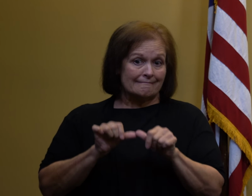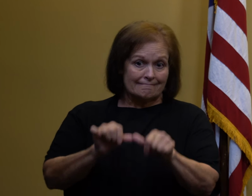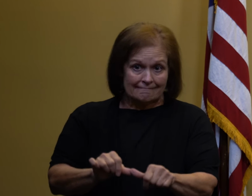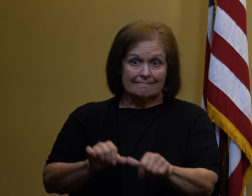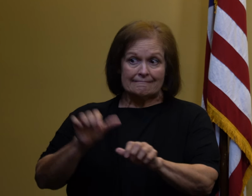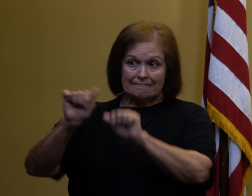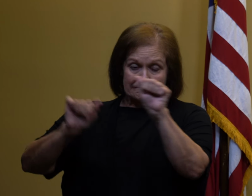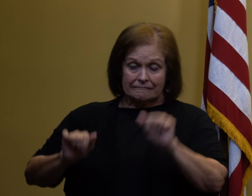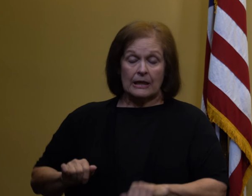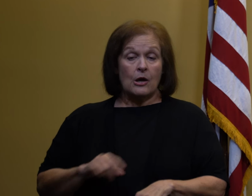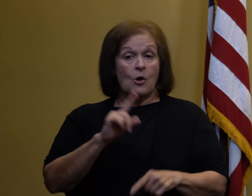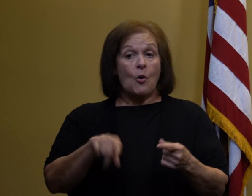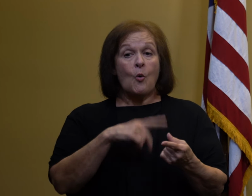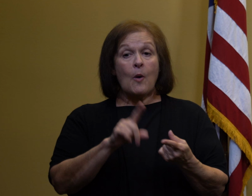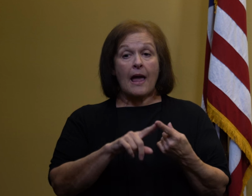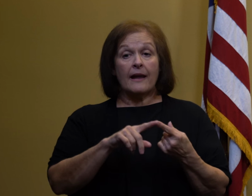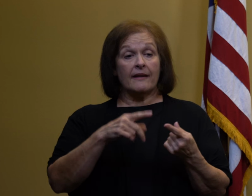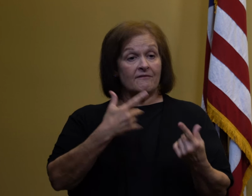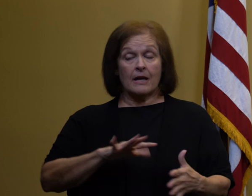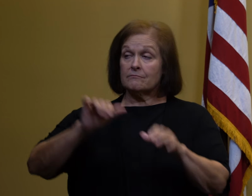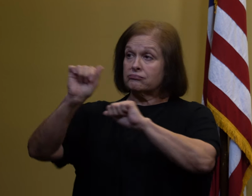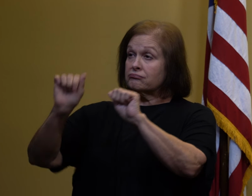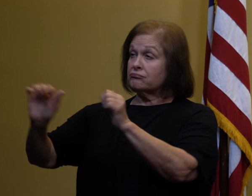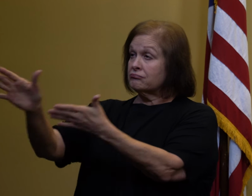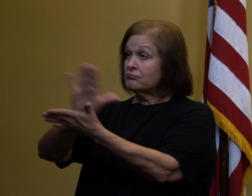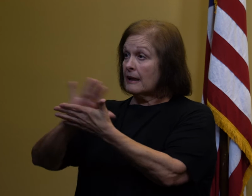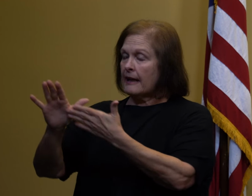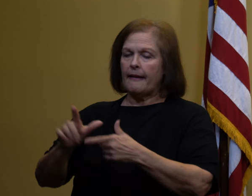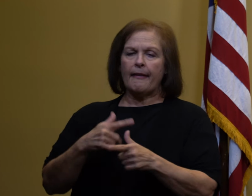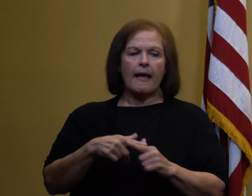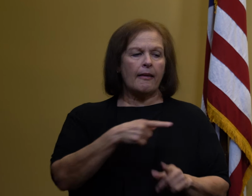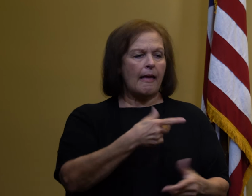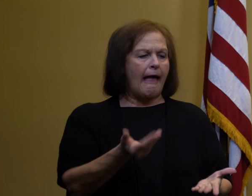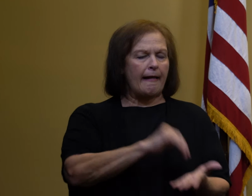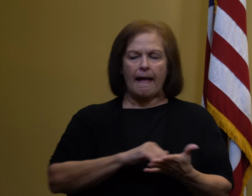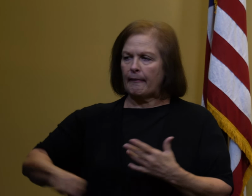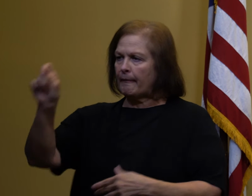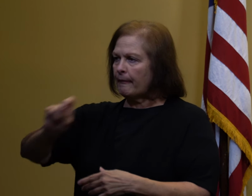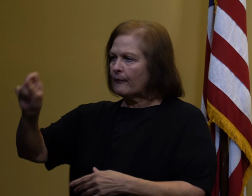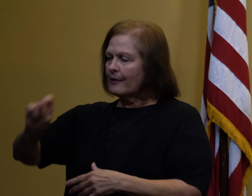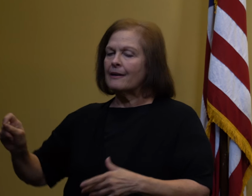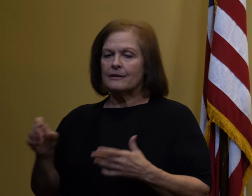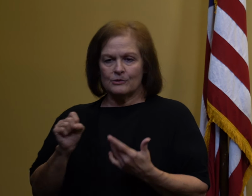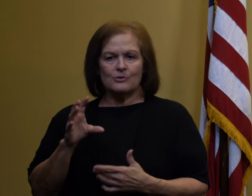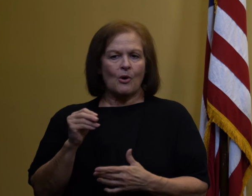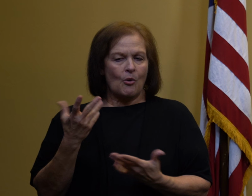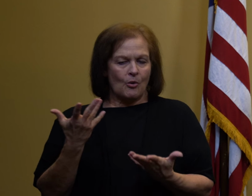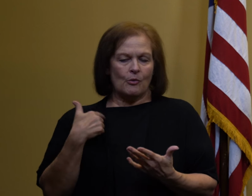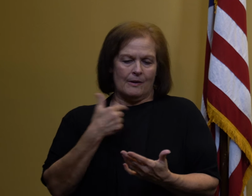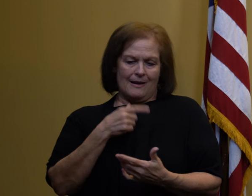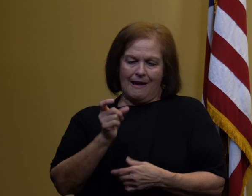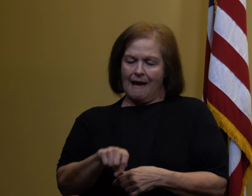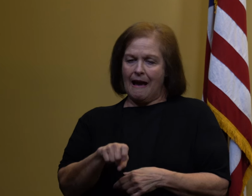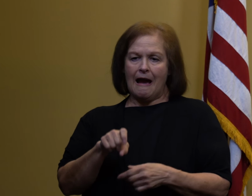you remove it, chances are, if it comes back, you have to immediately remove it. So we're going to be deploying these strategies